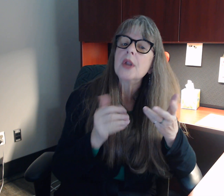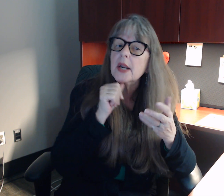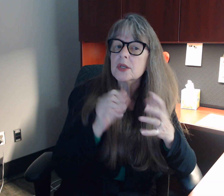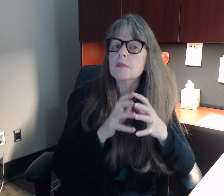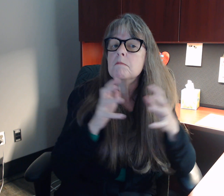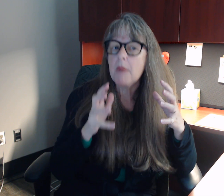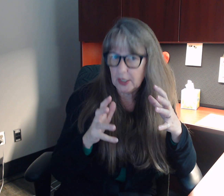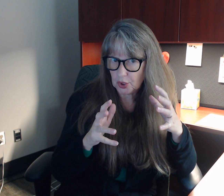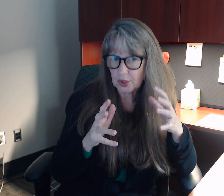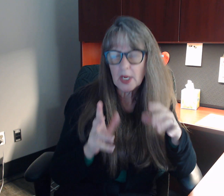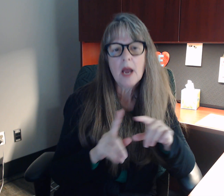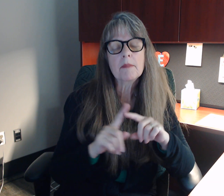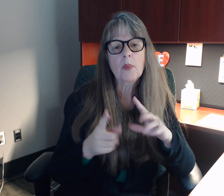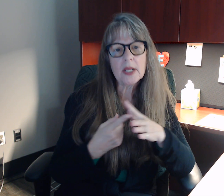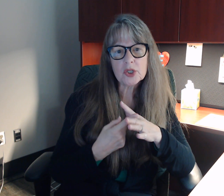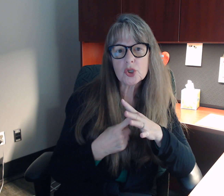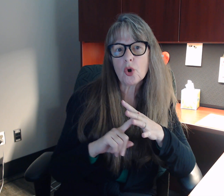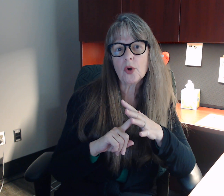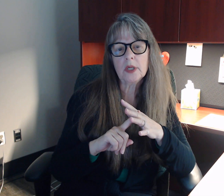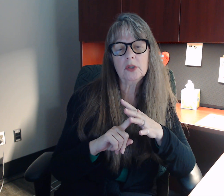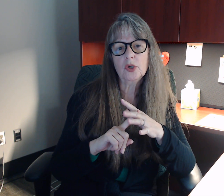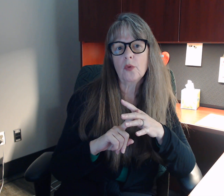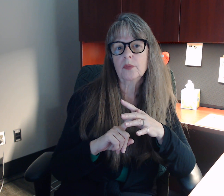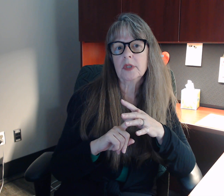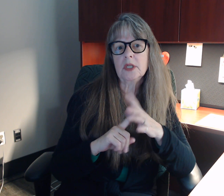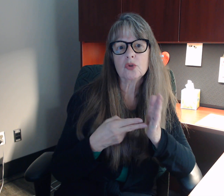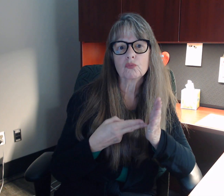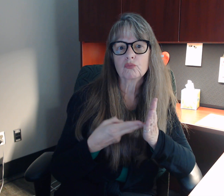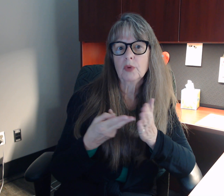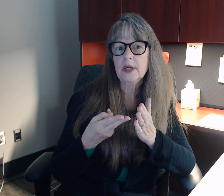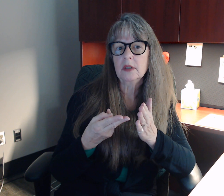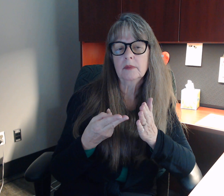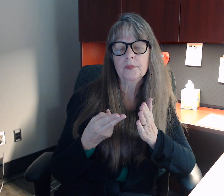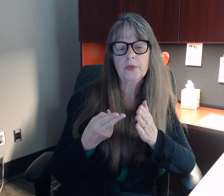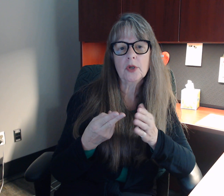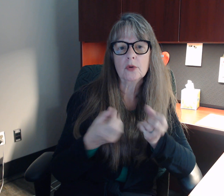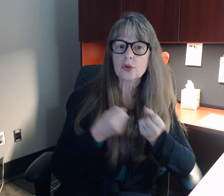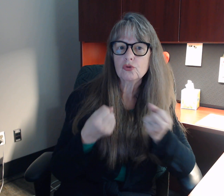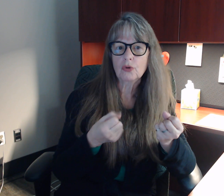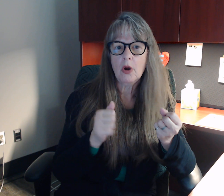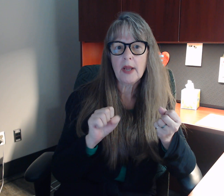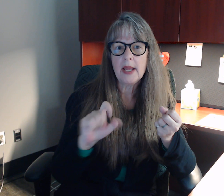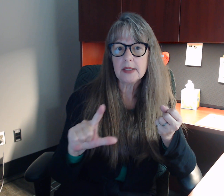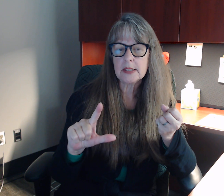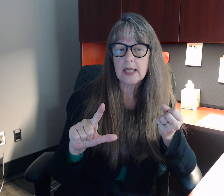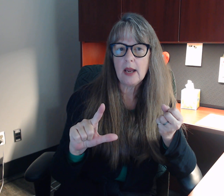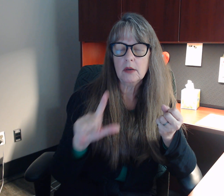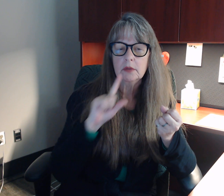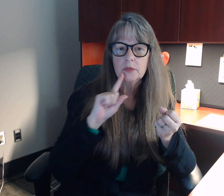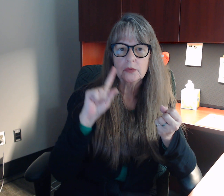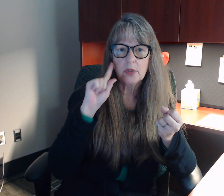as much. But when I started, these real, strong ASL